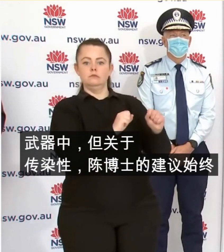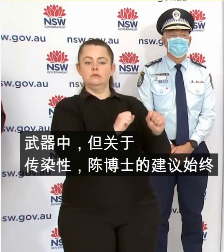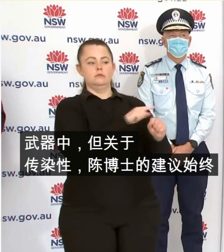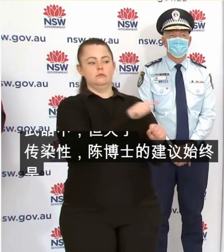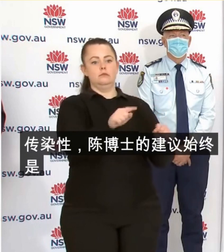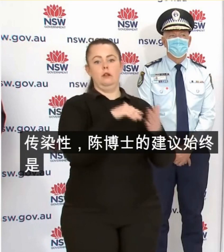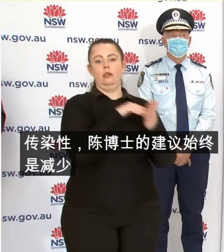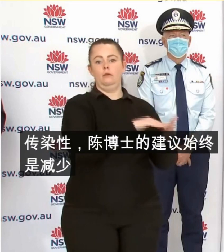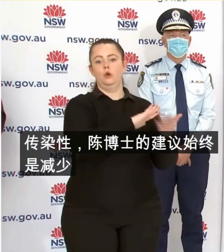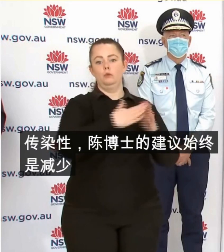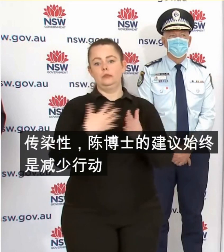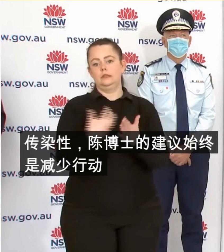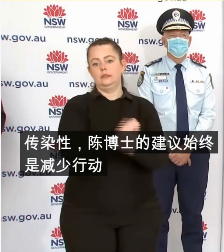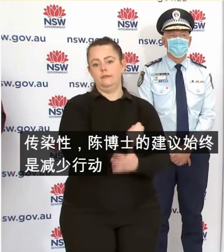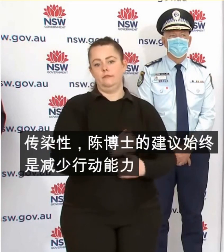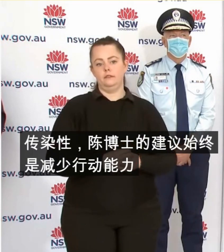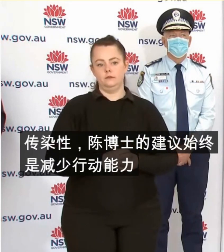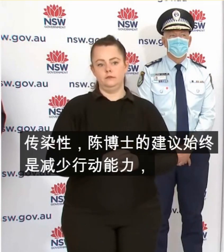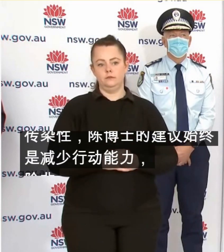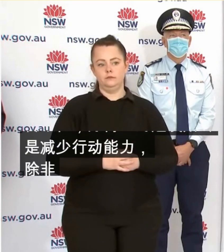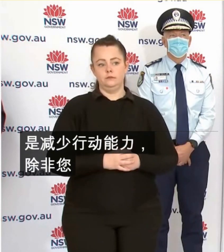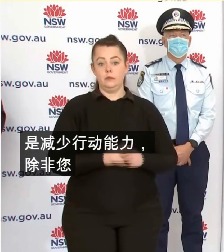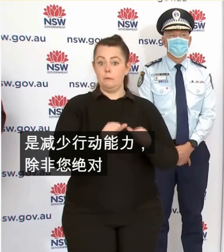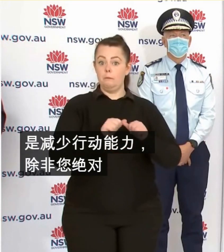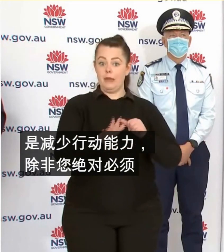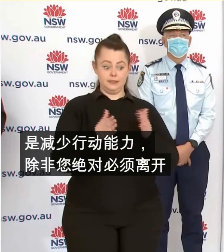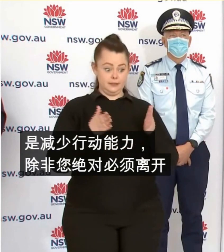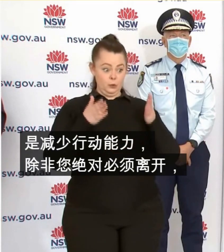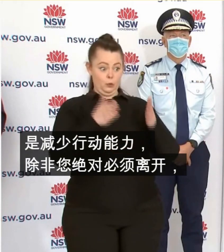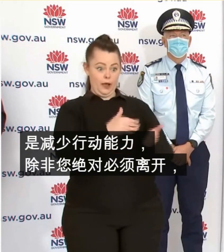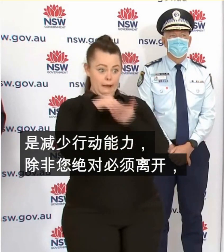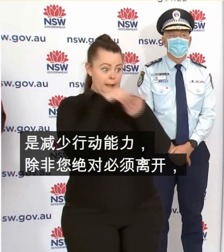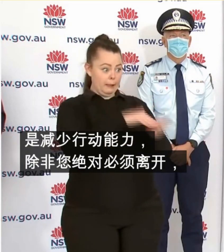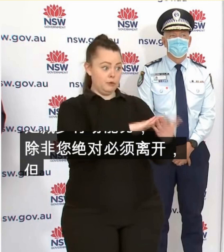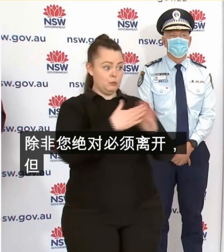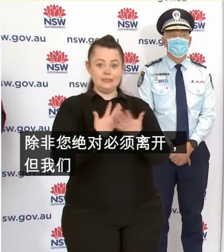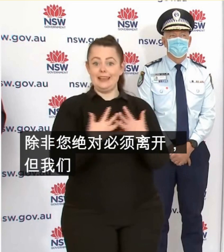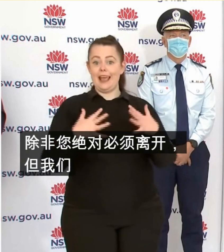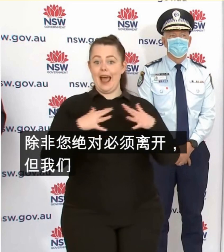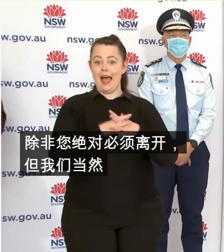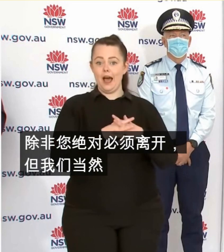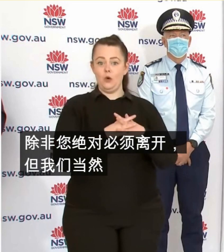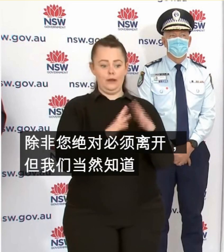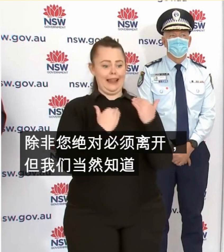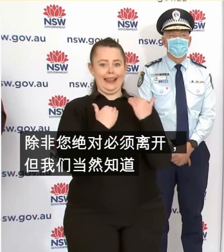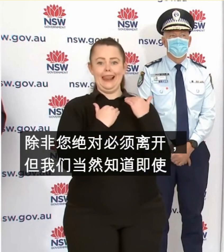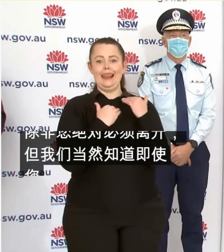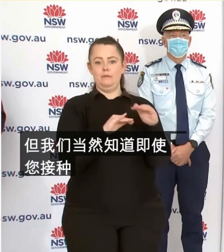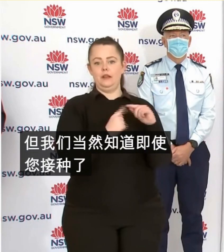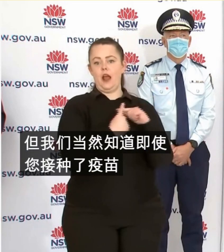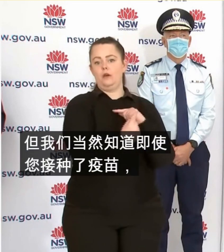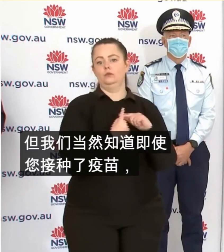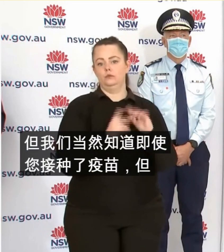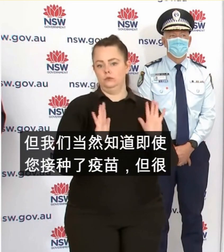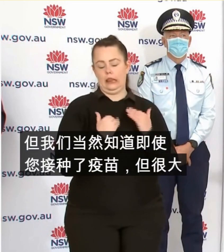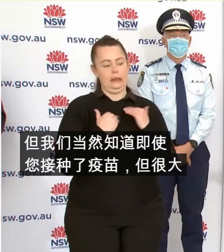Dr. Chant's advice always is reduce mobility. Do not leave the house unless you absolutely have to. But of course, we know that